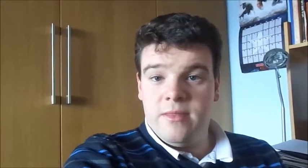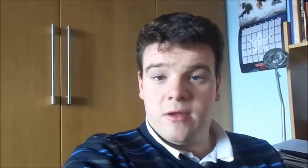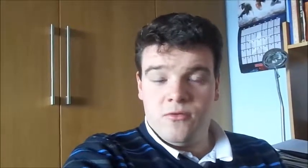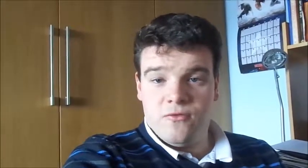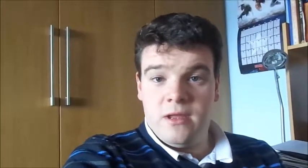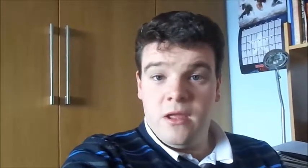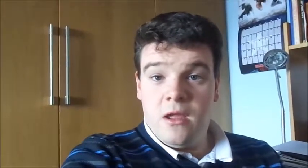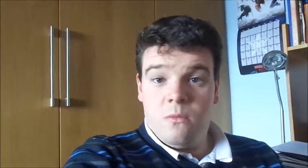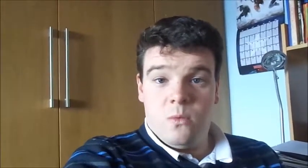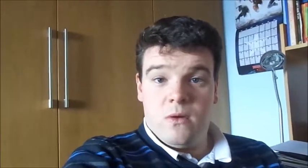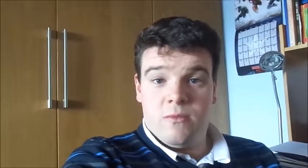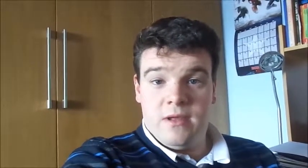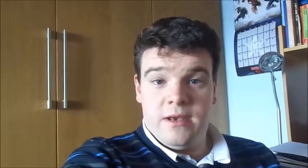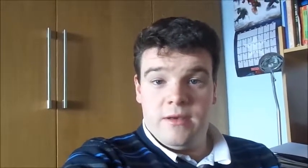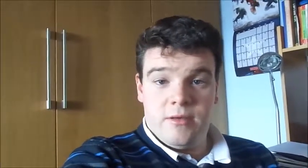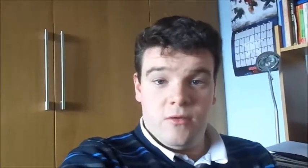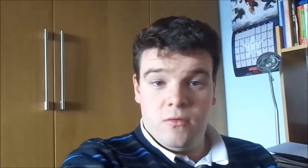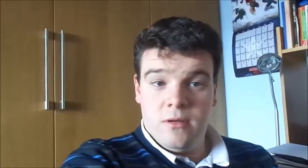the country will welcome her into